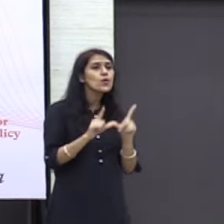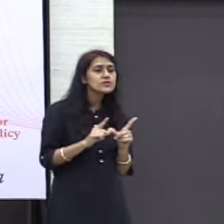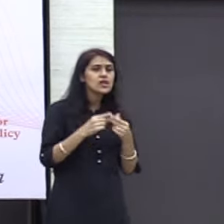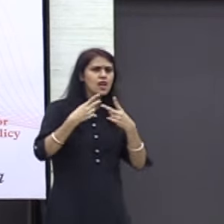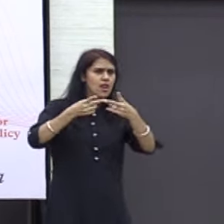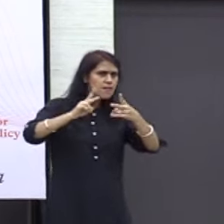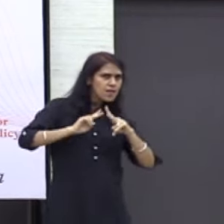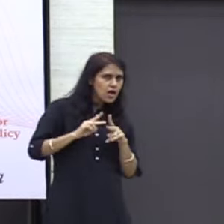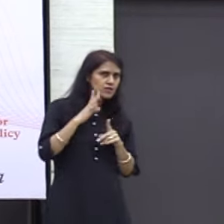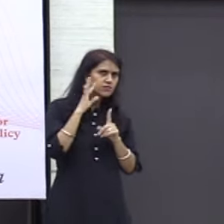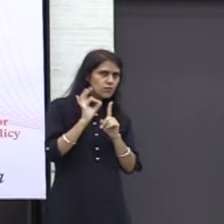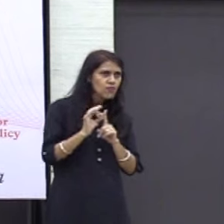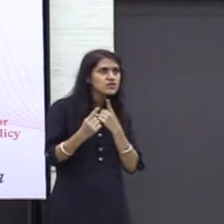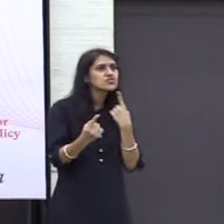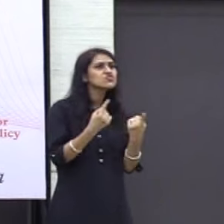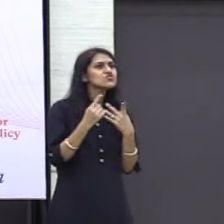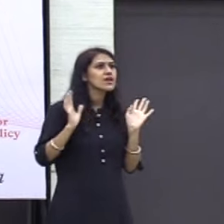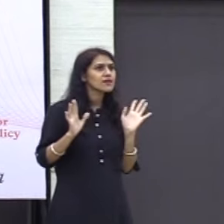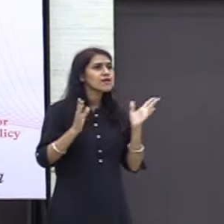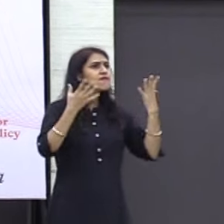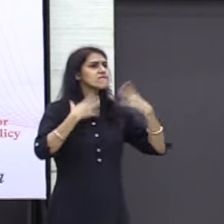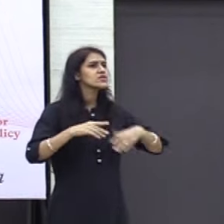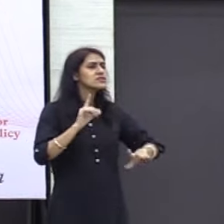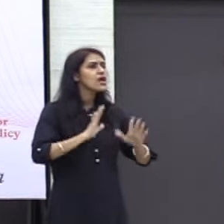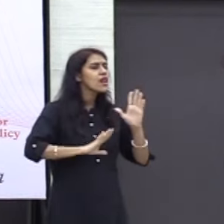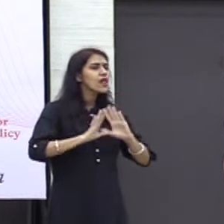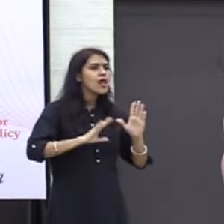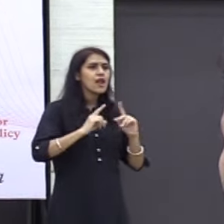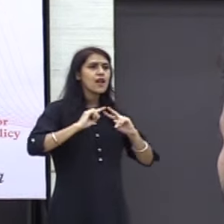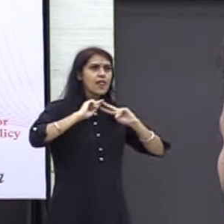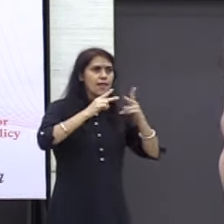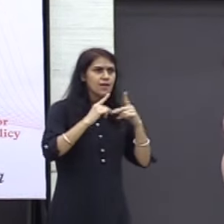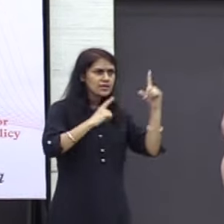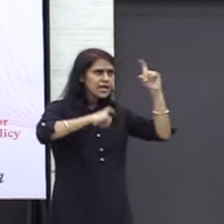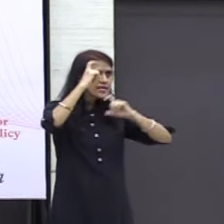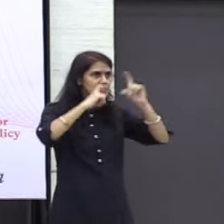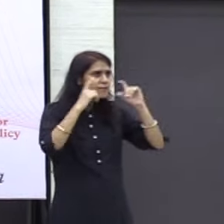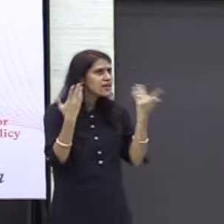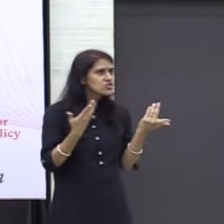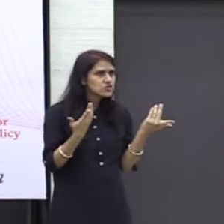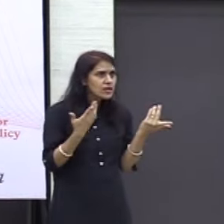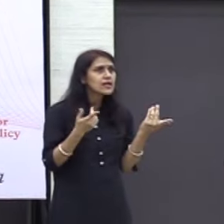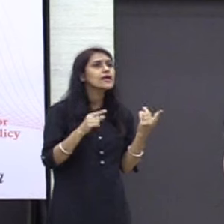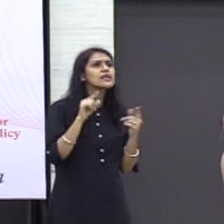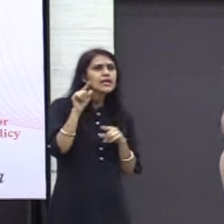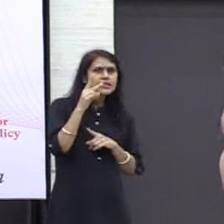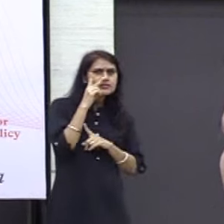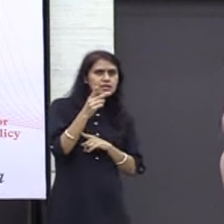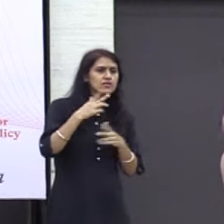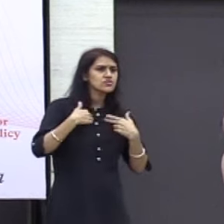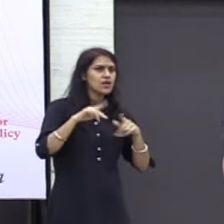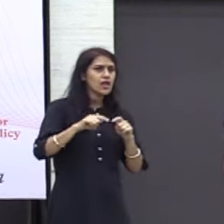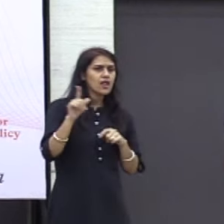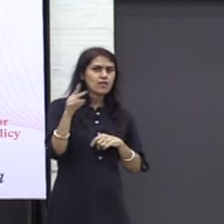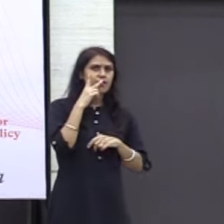responding, what is physical responses are, what his expressions are. The judge then gets a feel whether he's telling